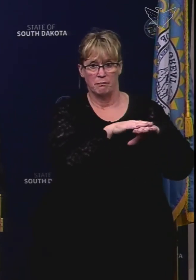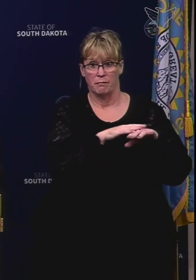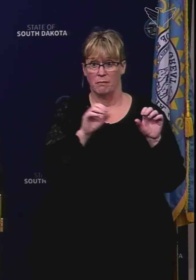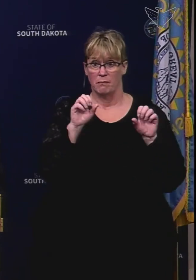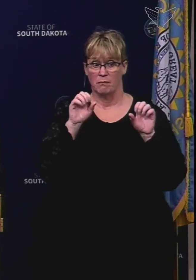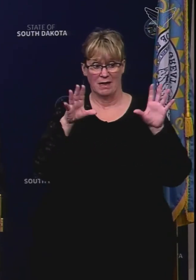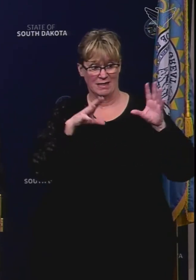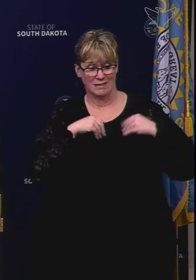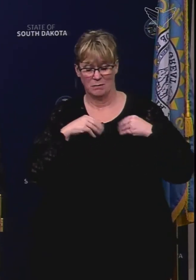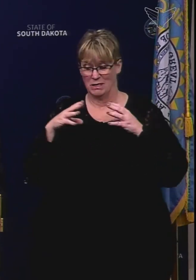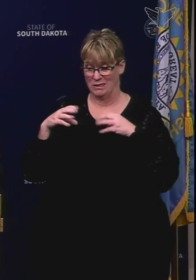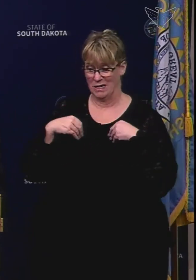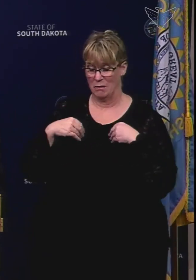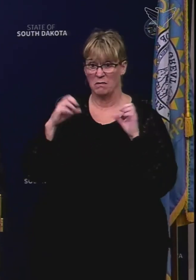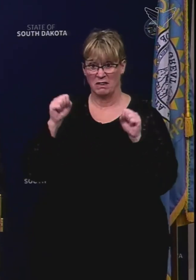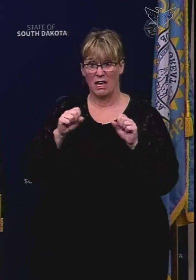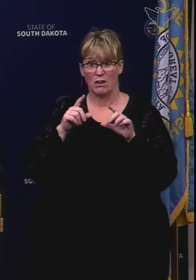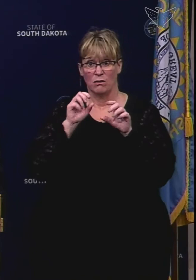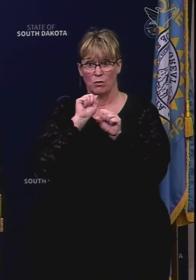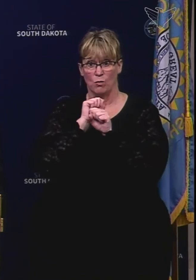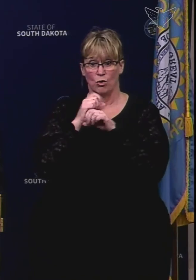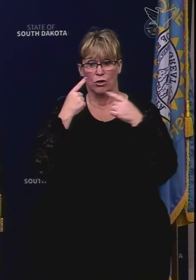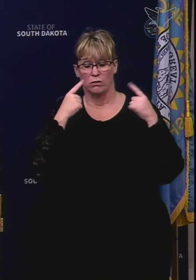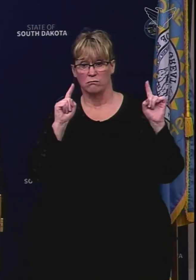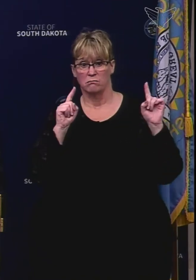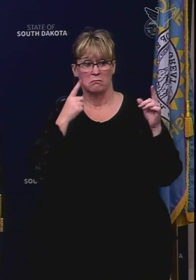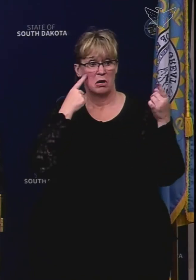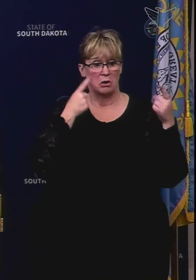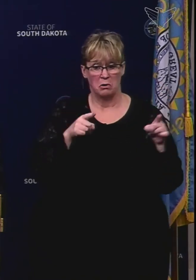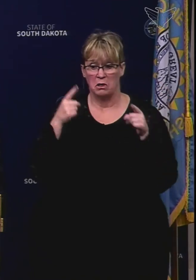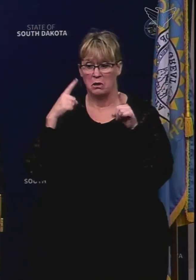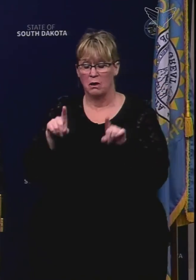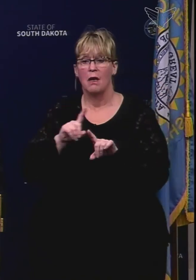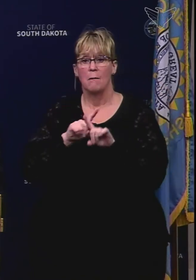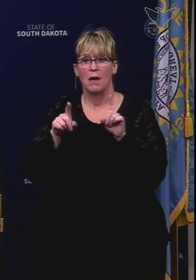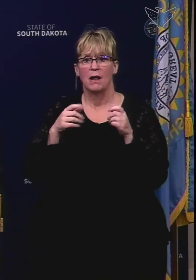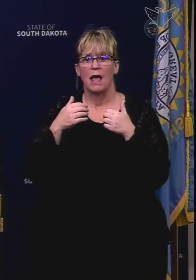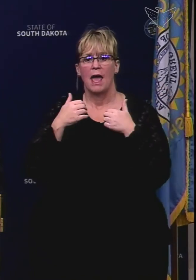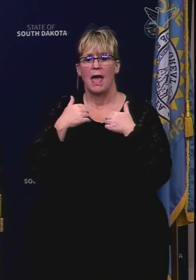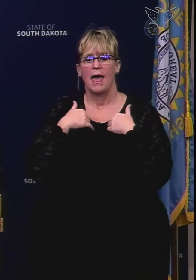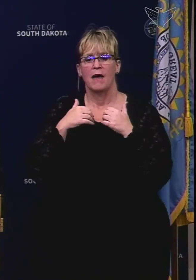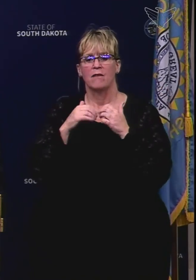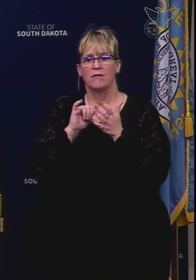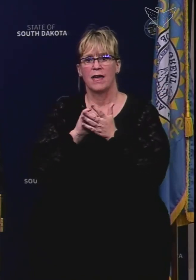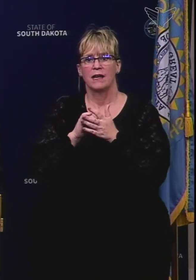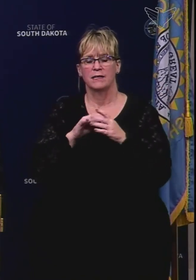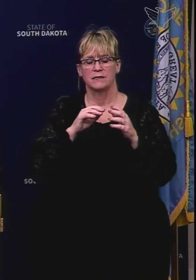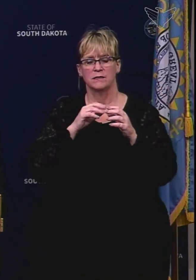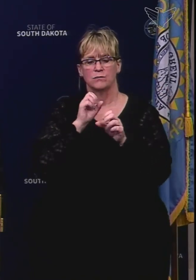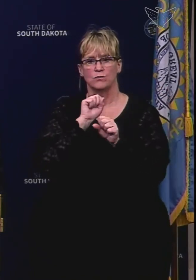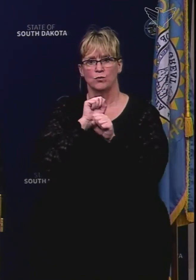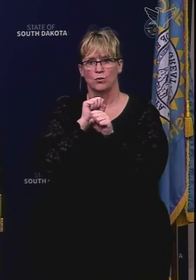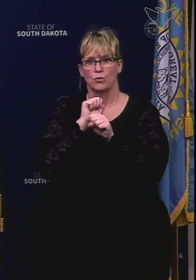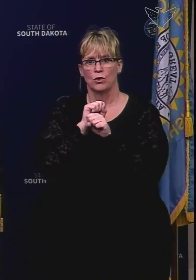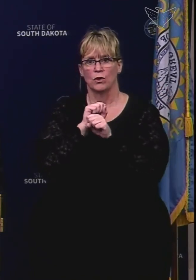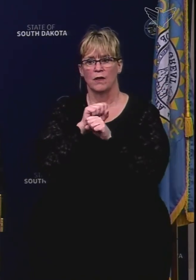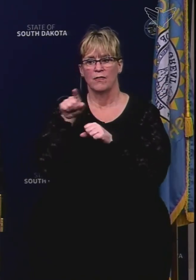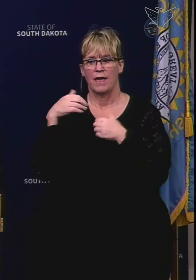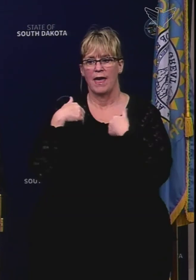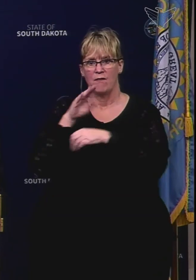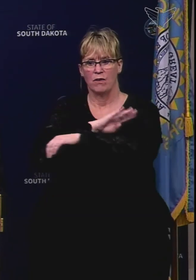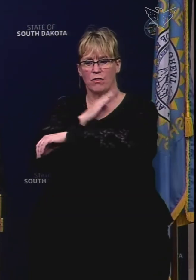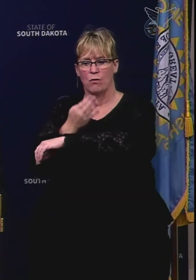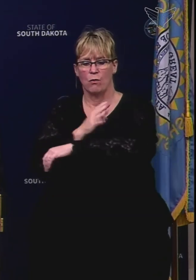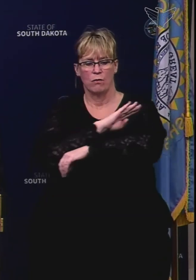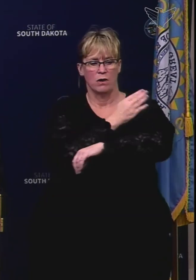because it clearly gave them a roadmap to still maintaining checkpoints, but doing it in a manner that it is facilitated on ground that they have authority